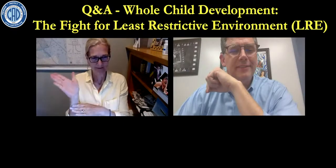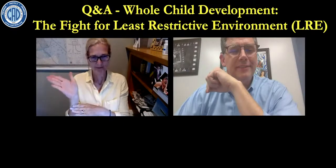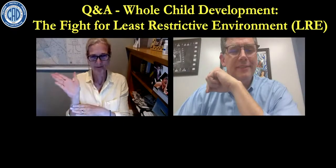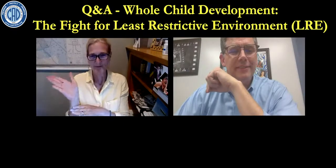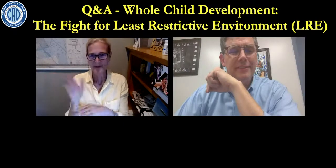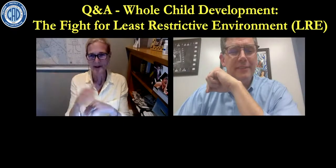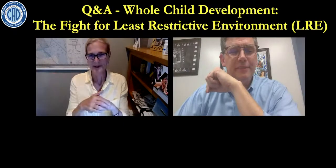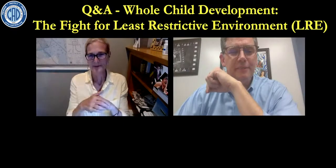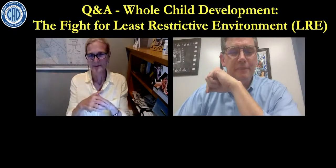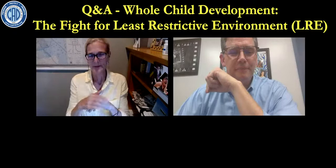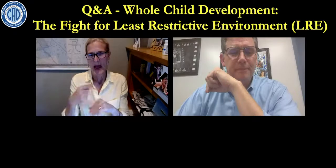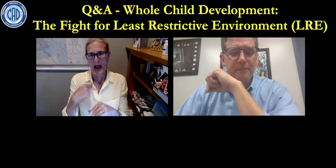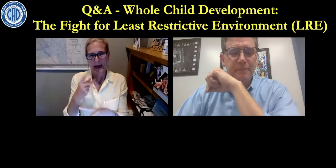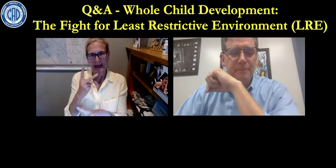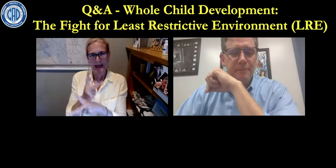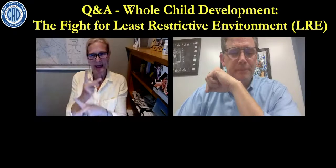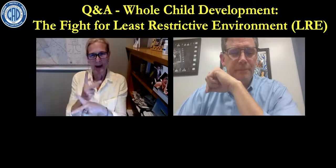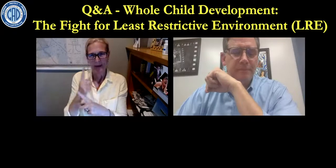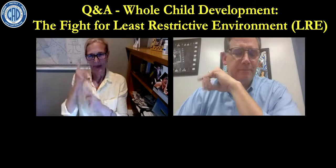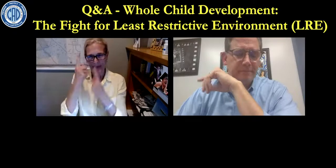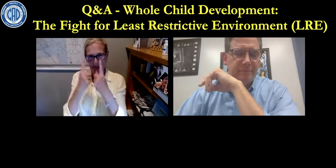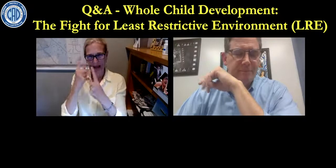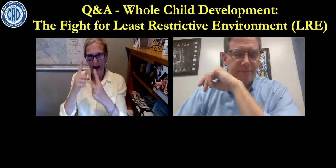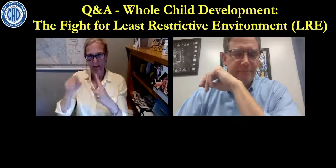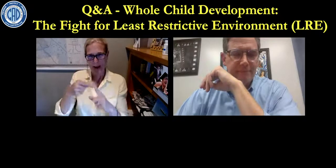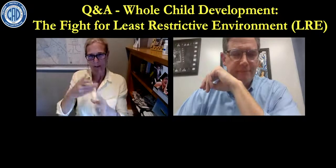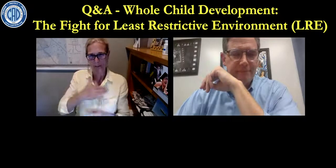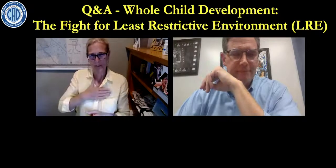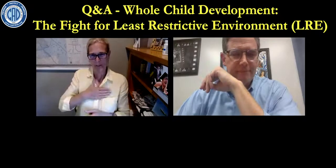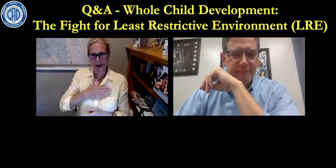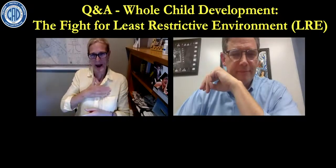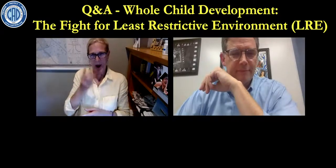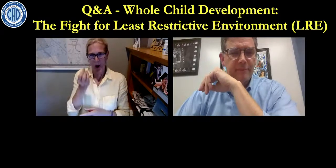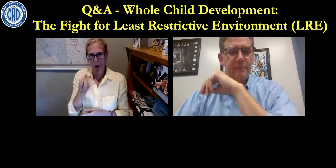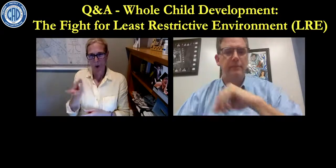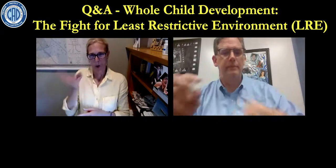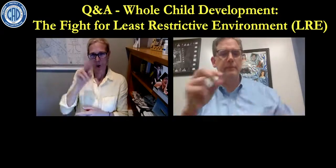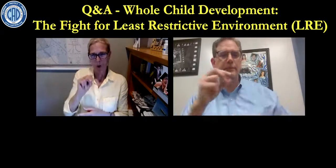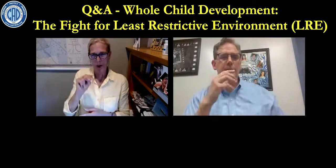that was a tearful kind of presentation.